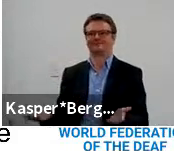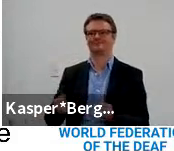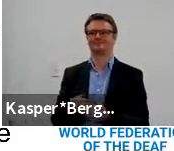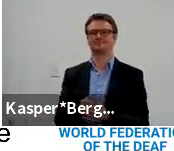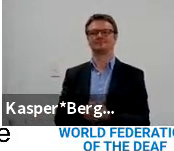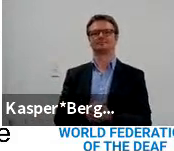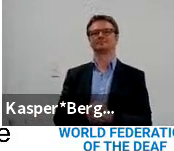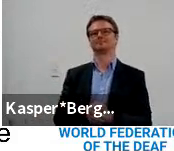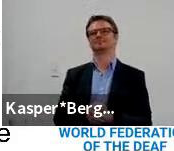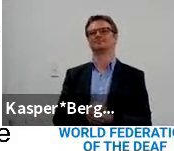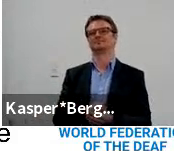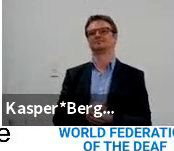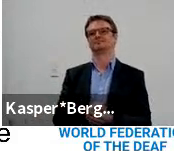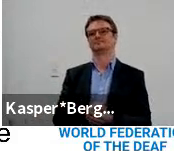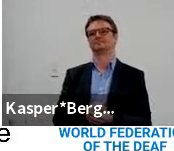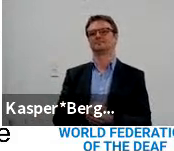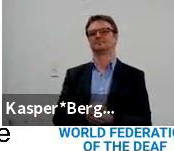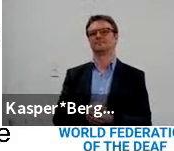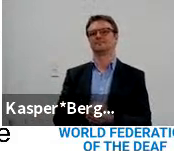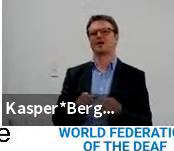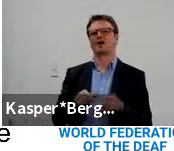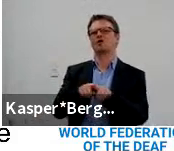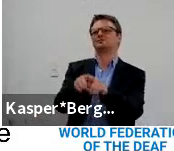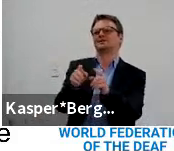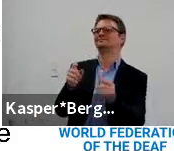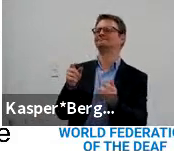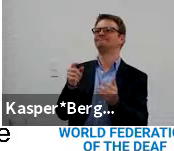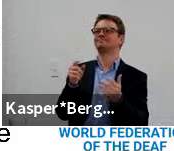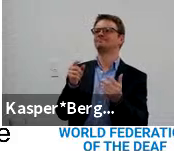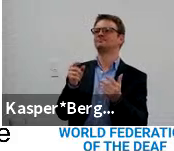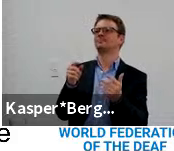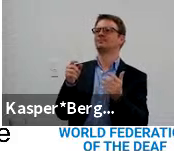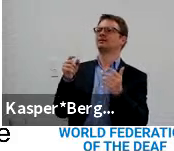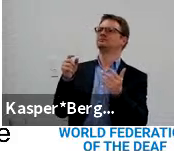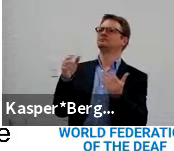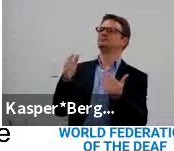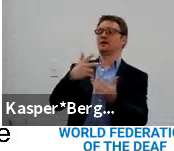So their chance of surviving life-threatening diseases like cancer is very low.